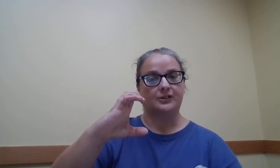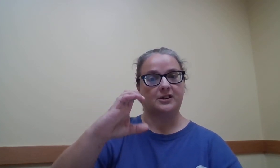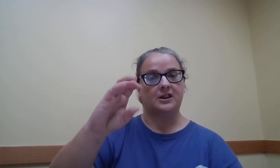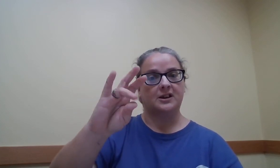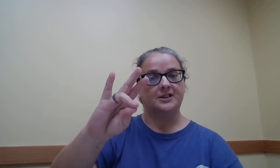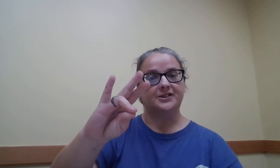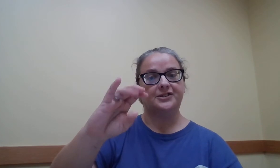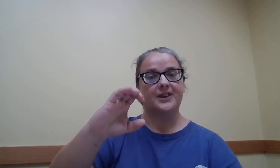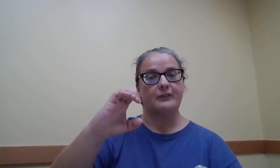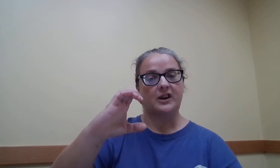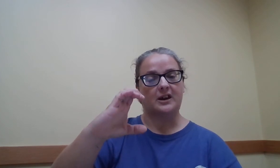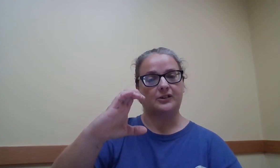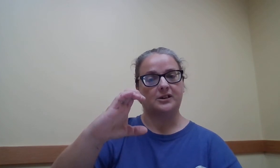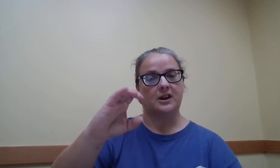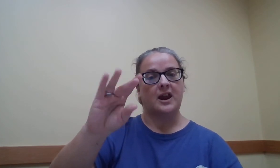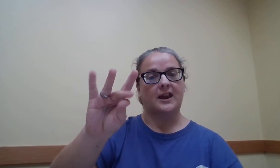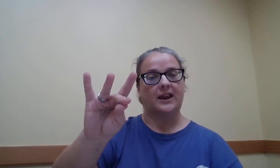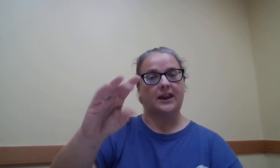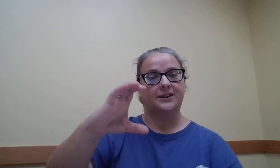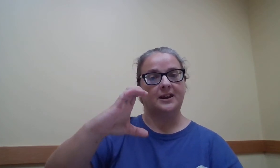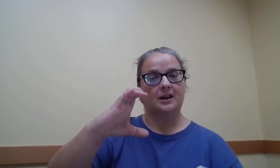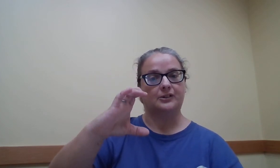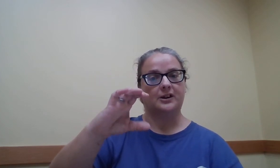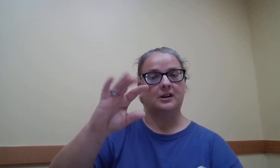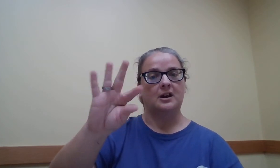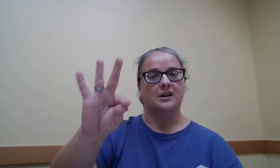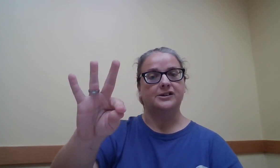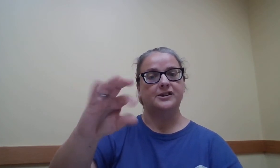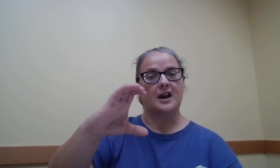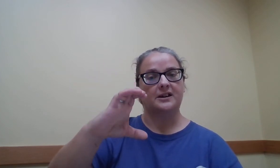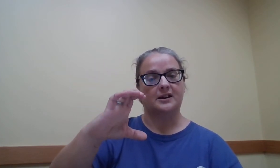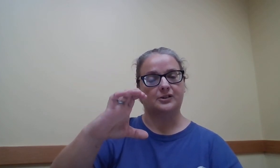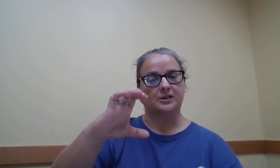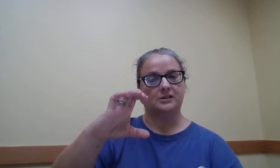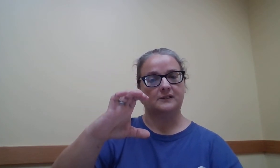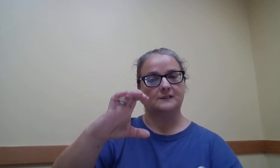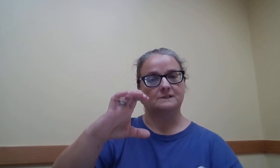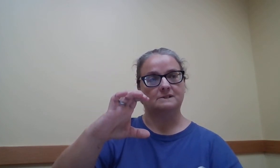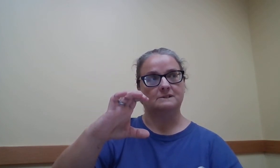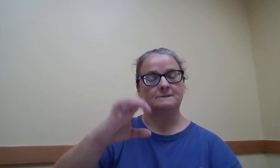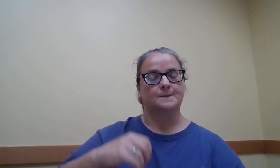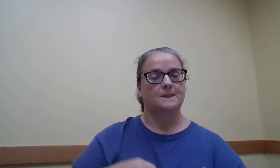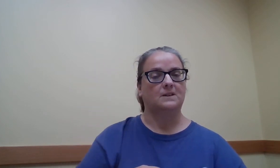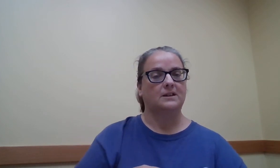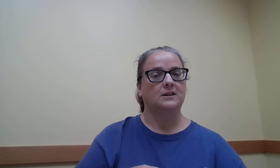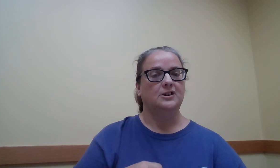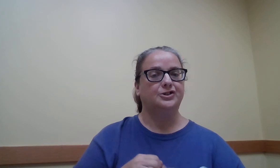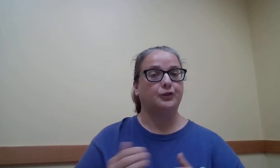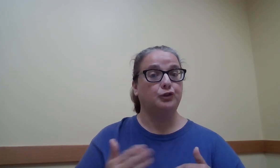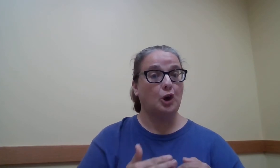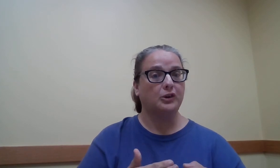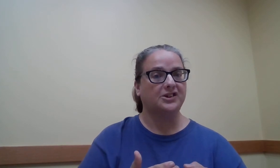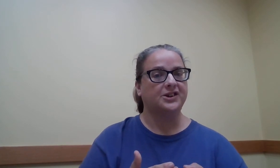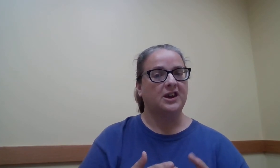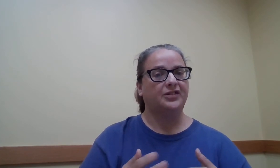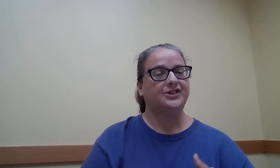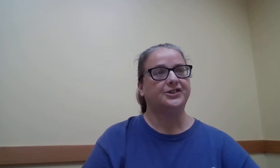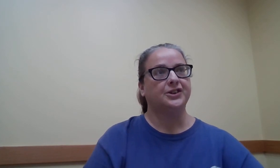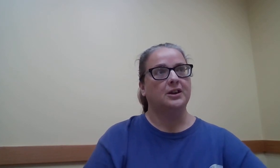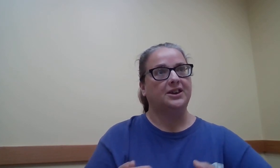600, 700, 800, 900. Okay, so you notice that